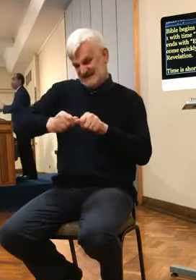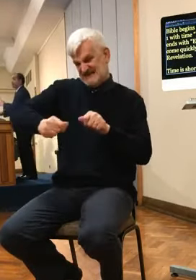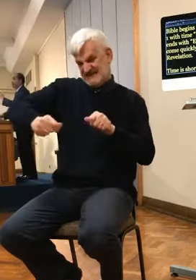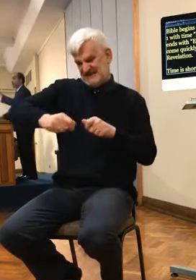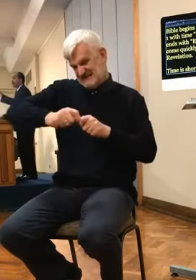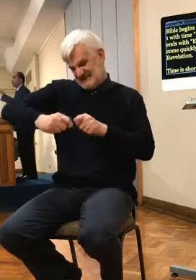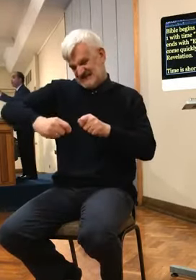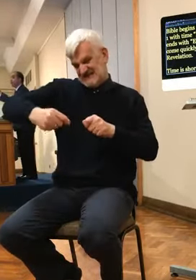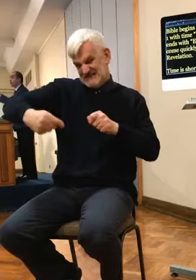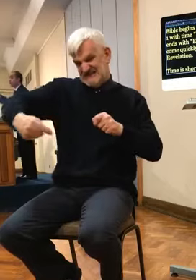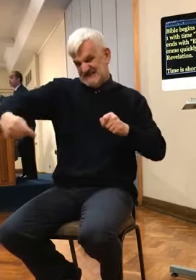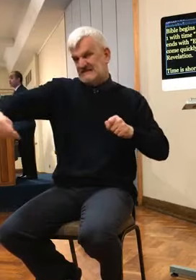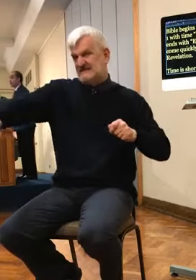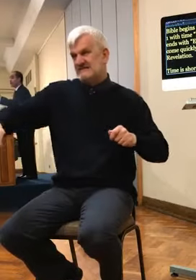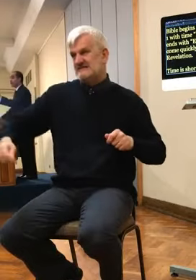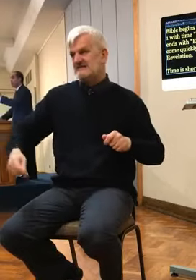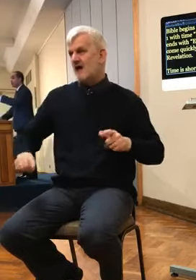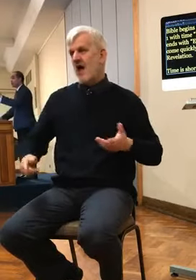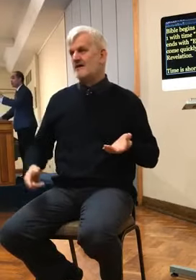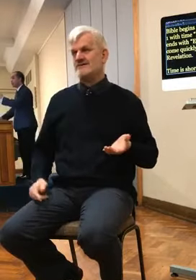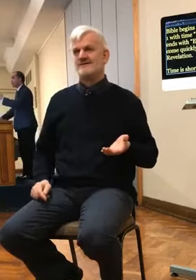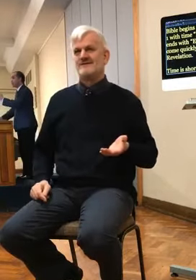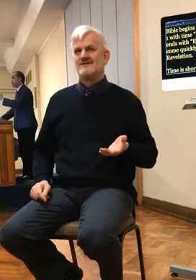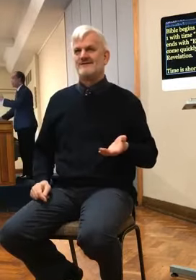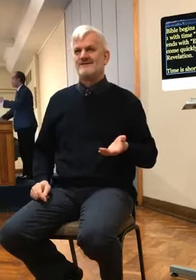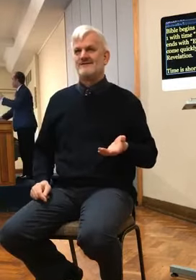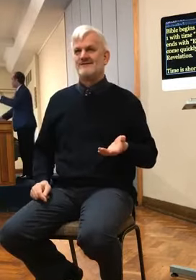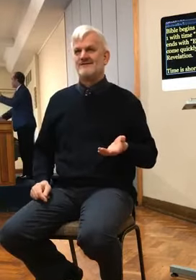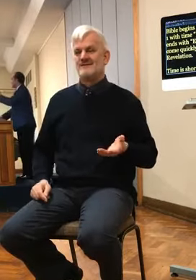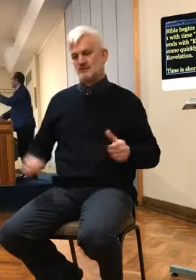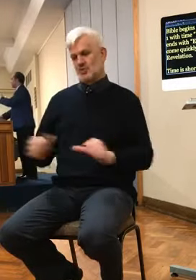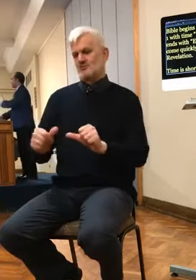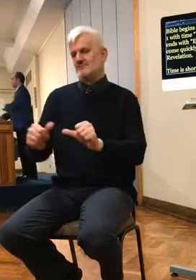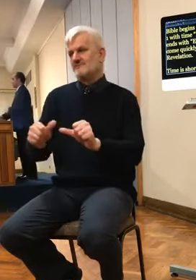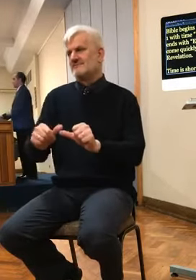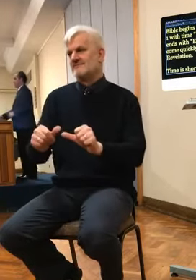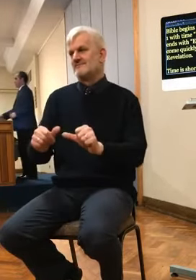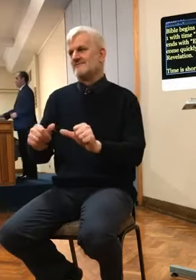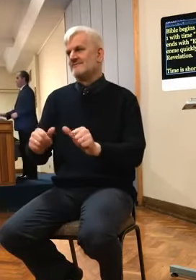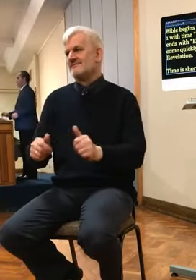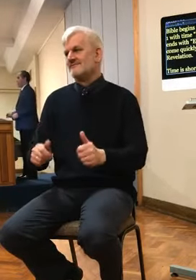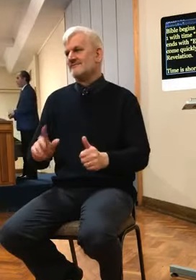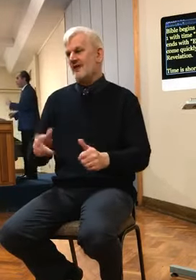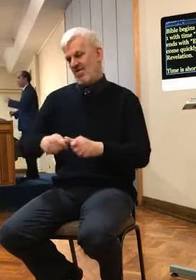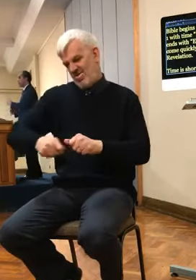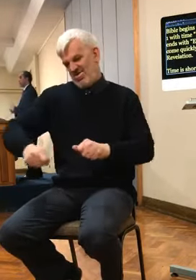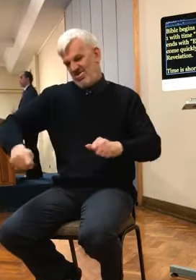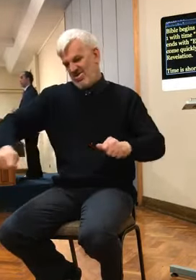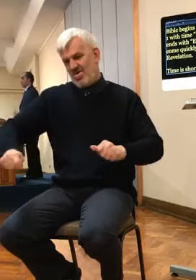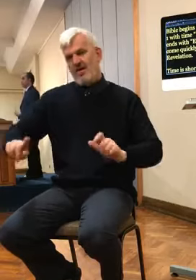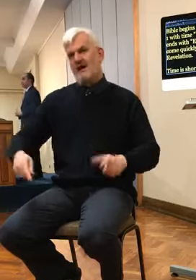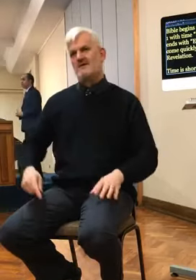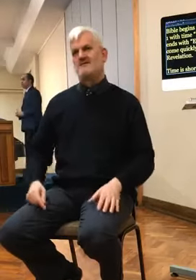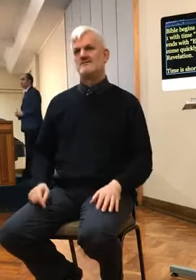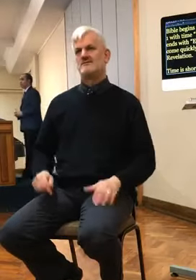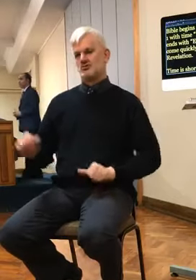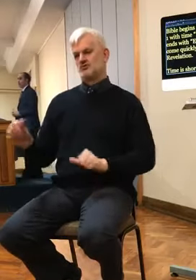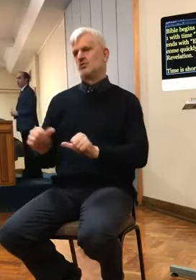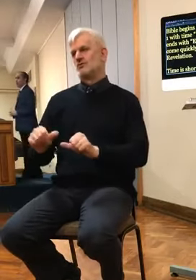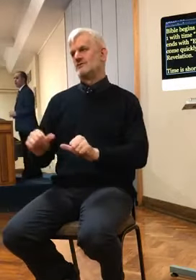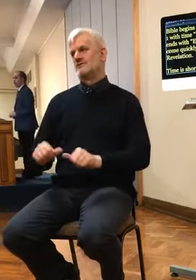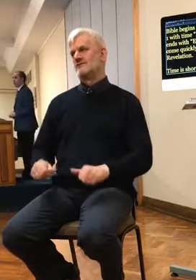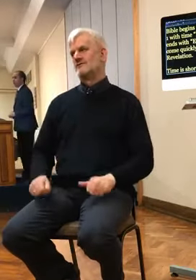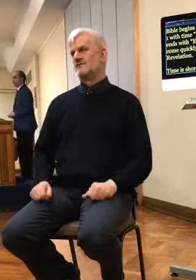it, real longevity you have, as you look at it, time is very short. It is short. So that's